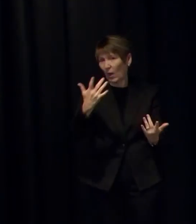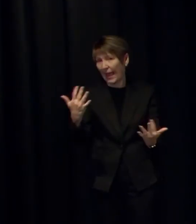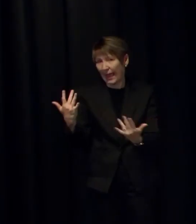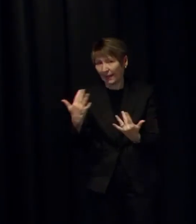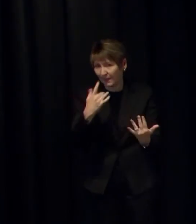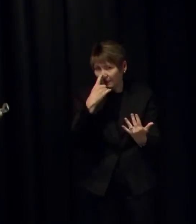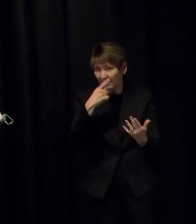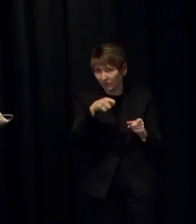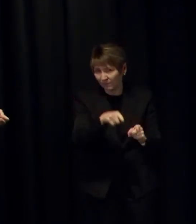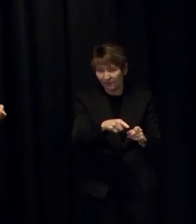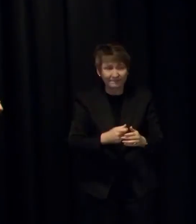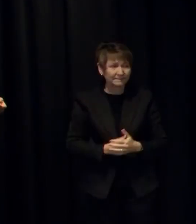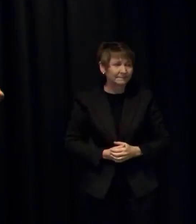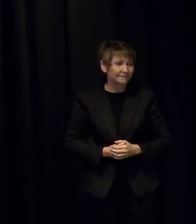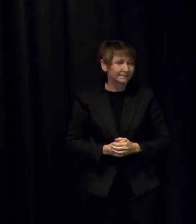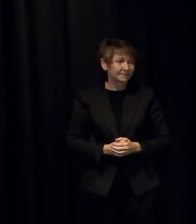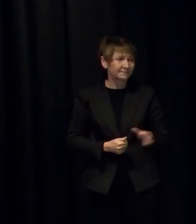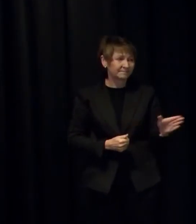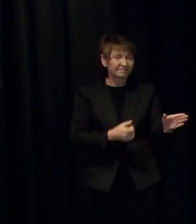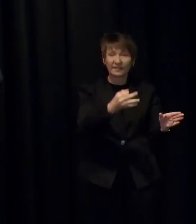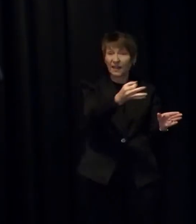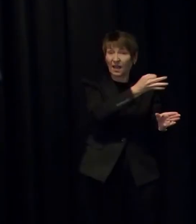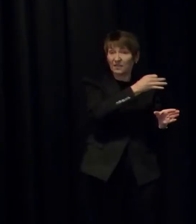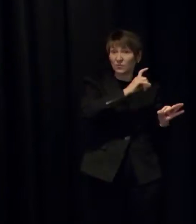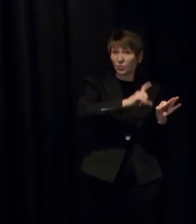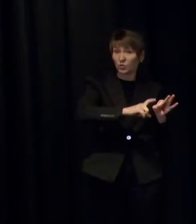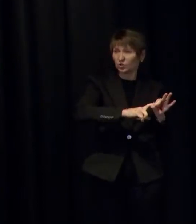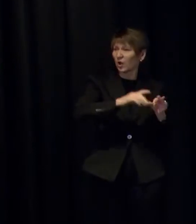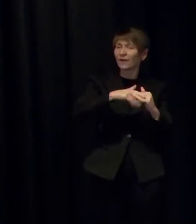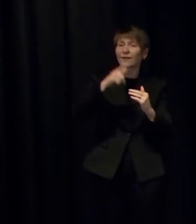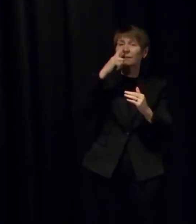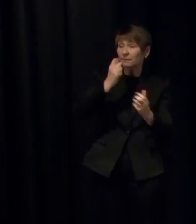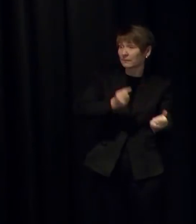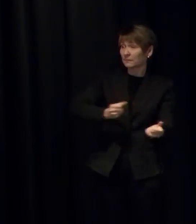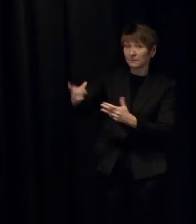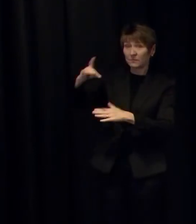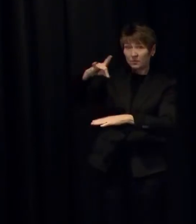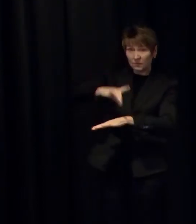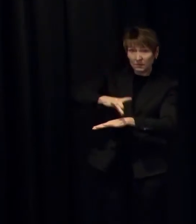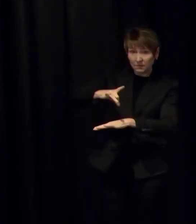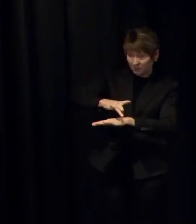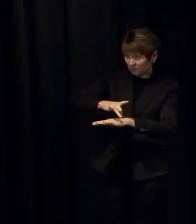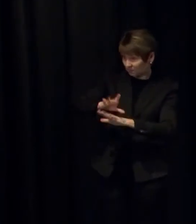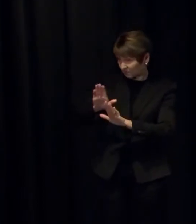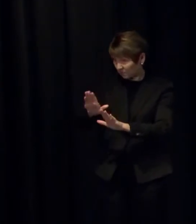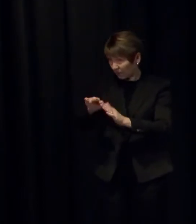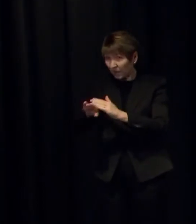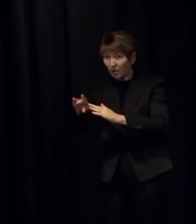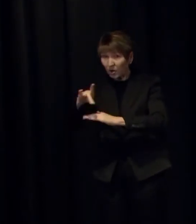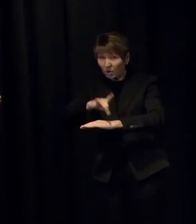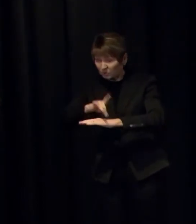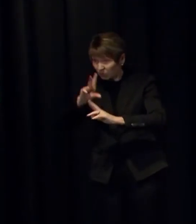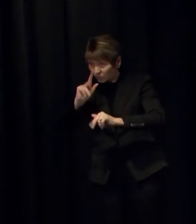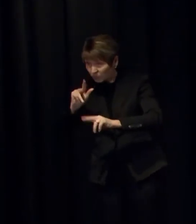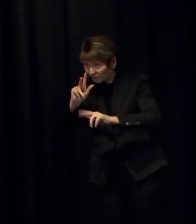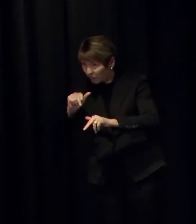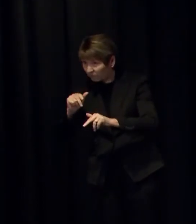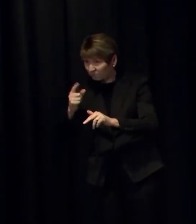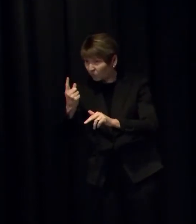in hospital isn't as long as the original modelling anticipated. Is that why this is happening? Yes, it is.